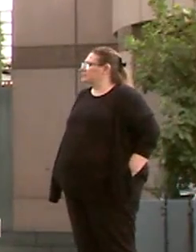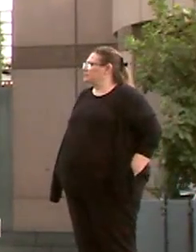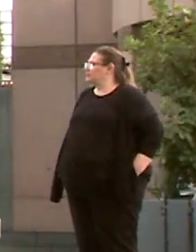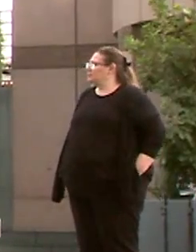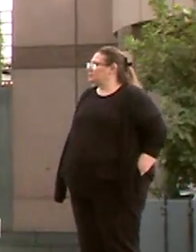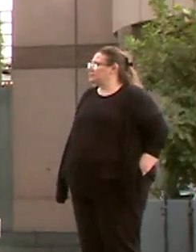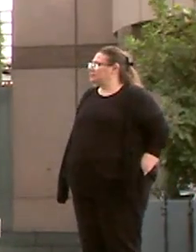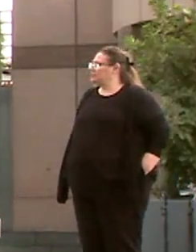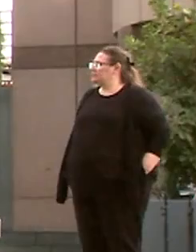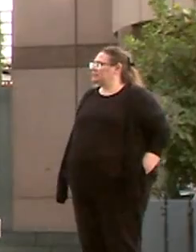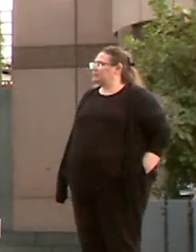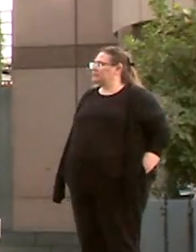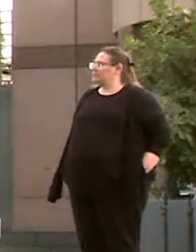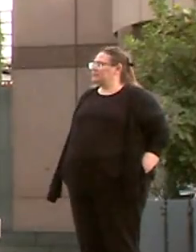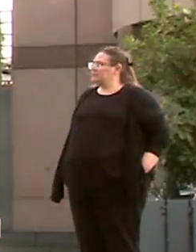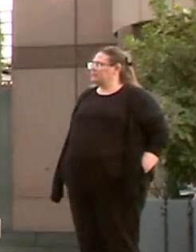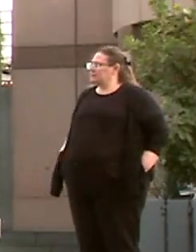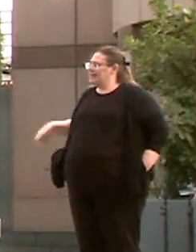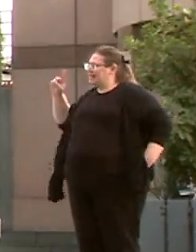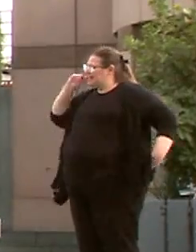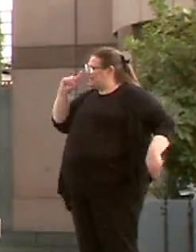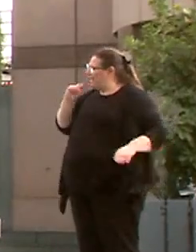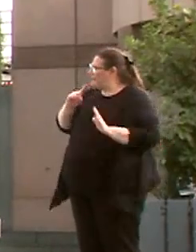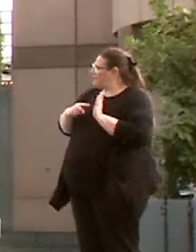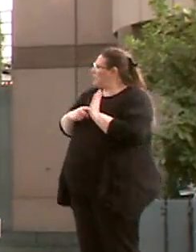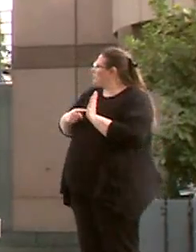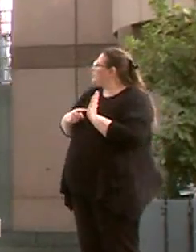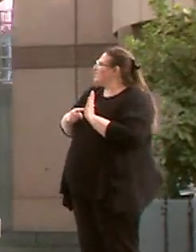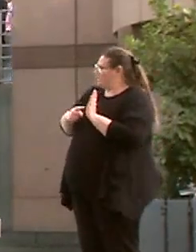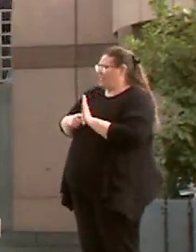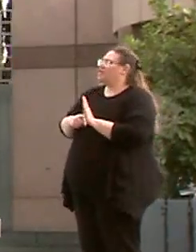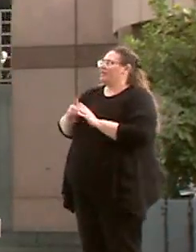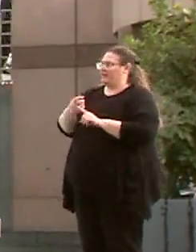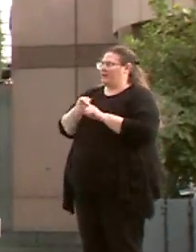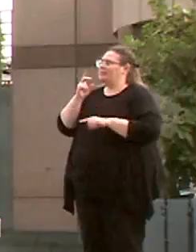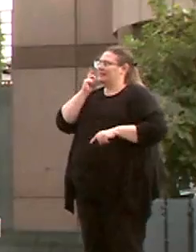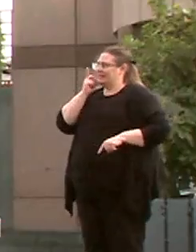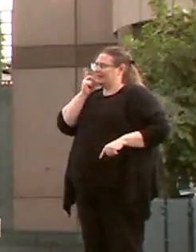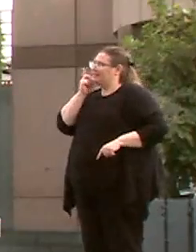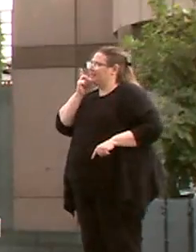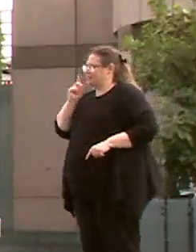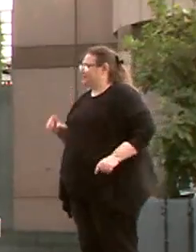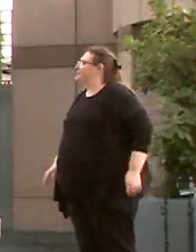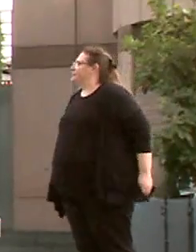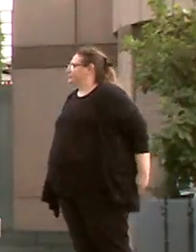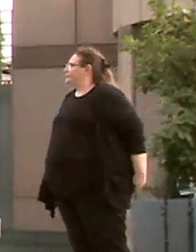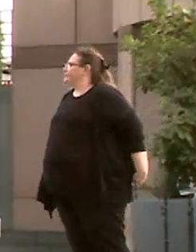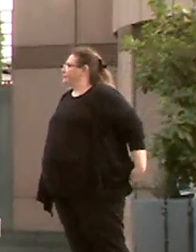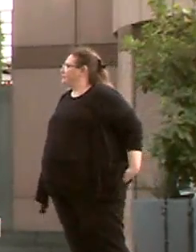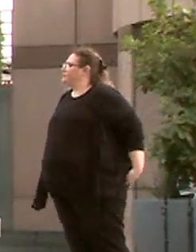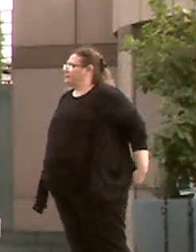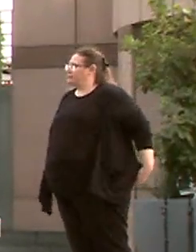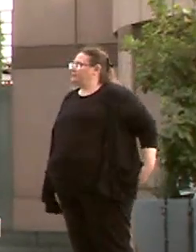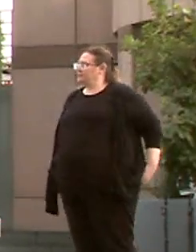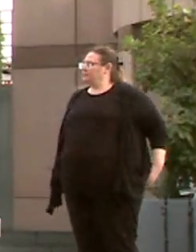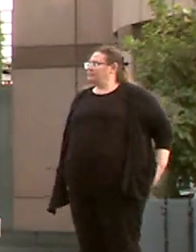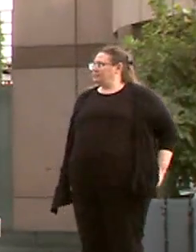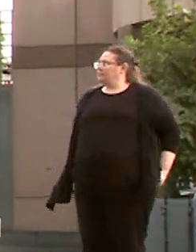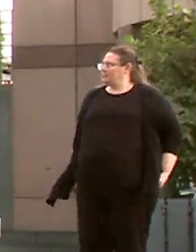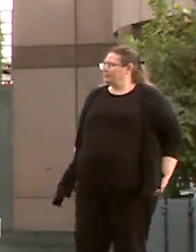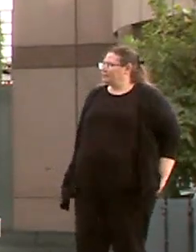deaf representation from the Walt Disney Company. Okay. You know, in the last year and a half, two